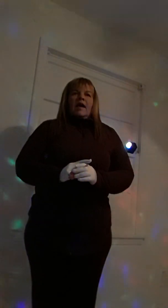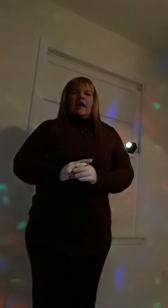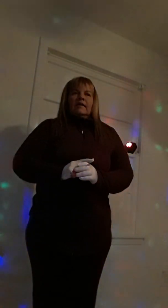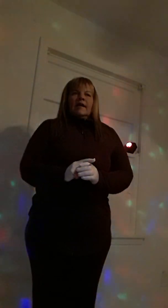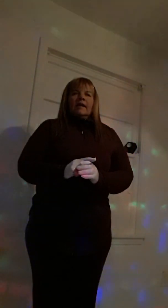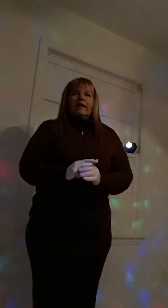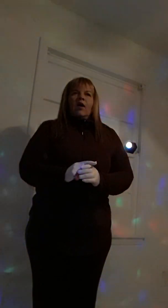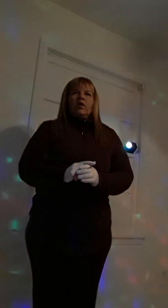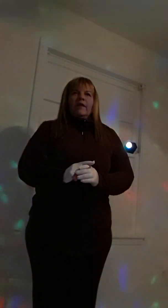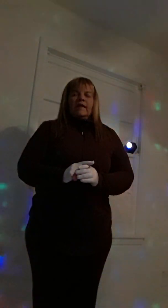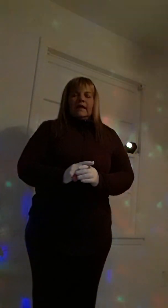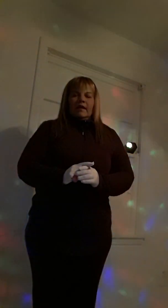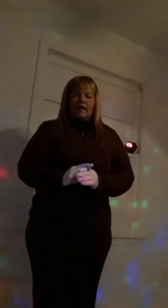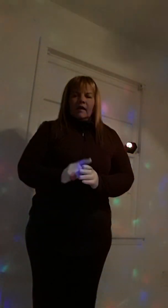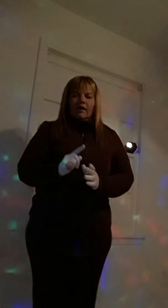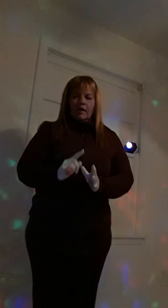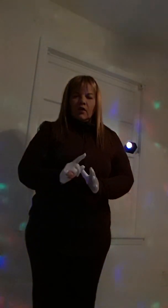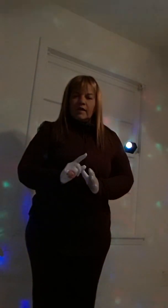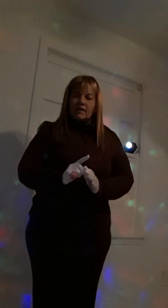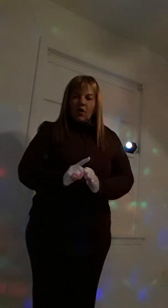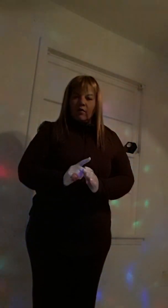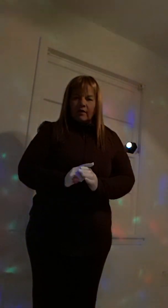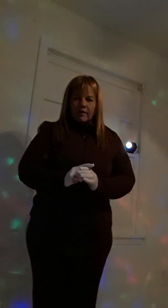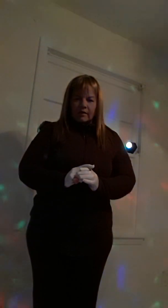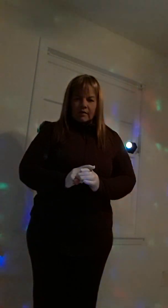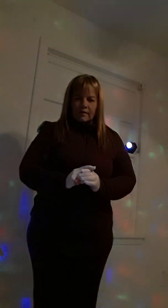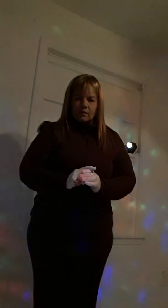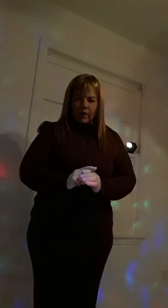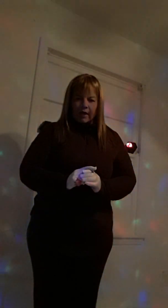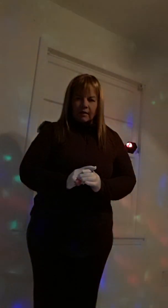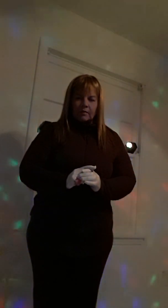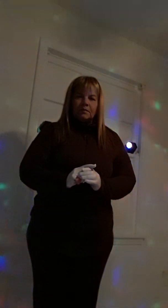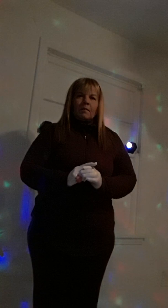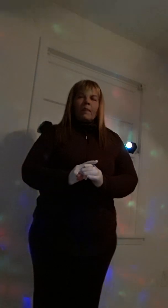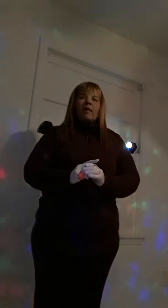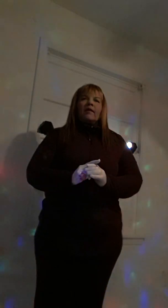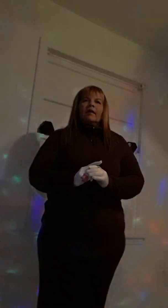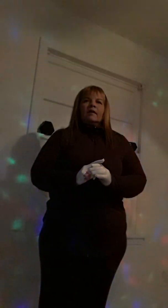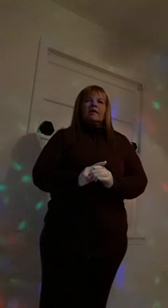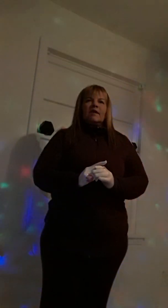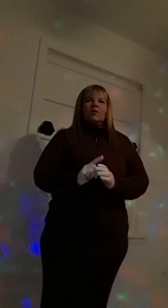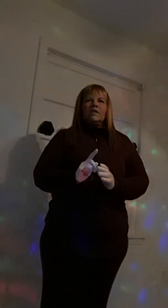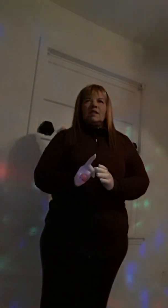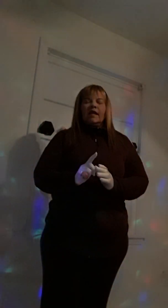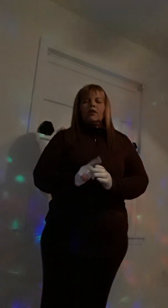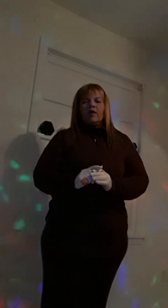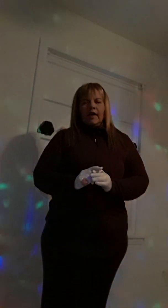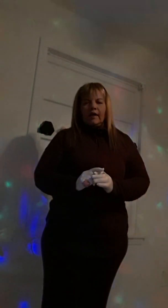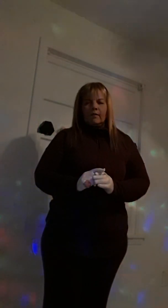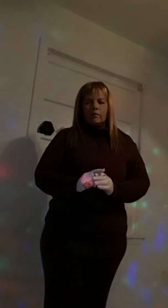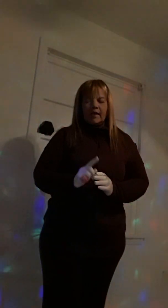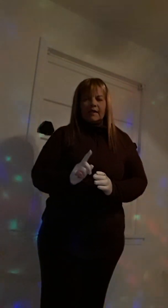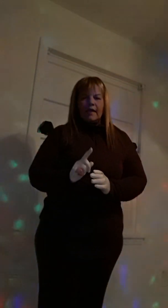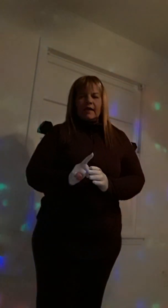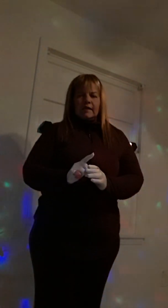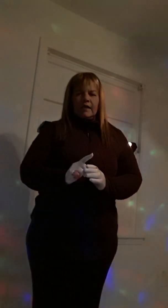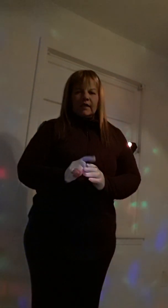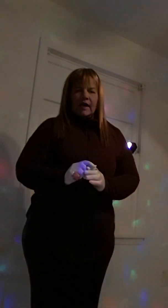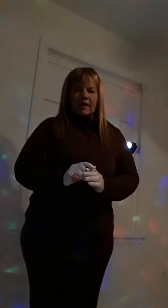And now that the year is over, right? Estamos diciendo que esta es